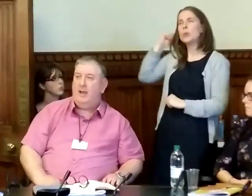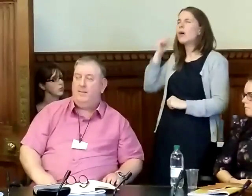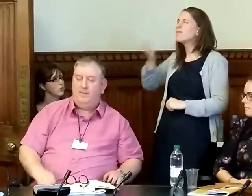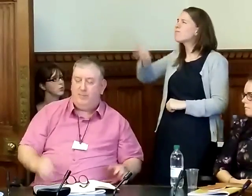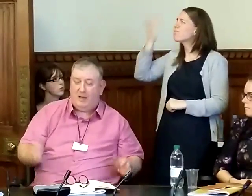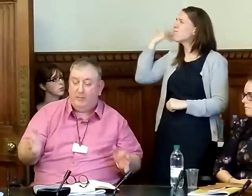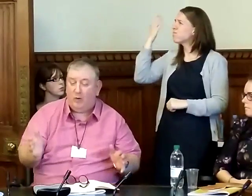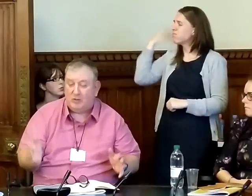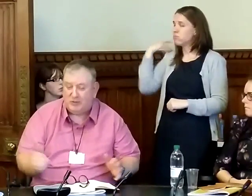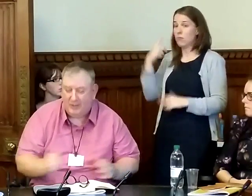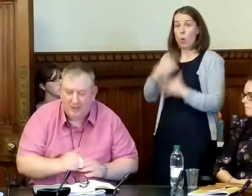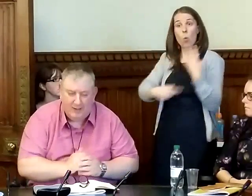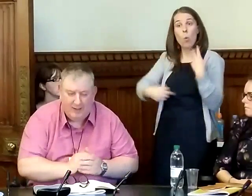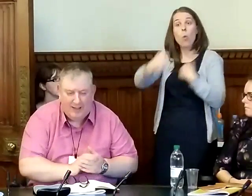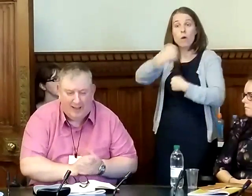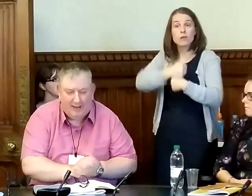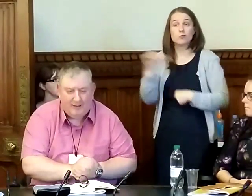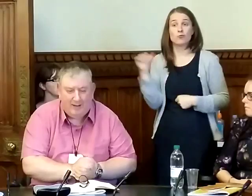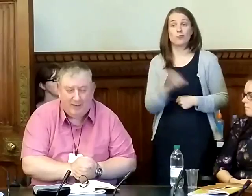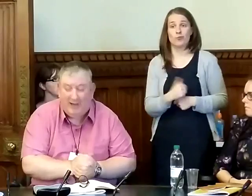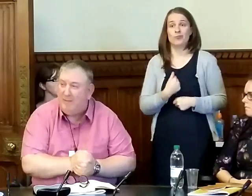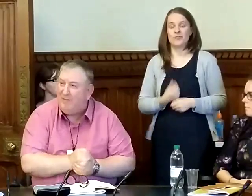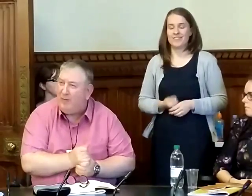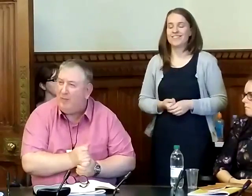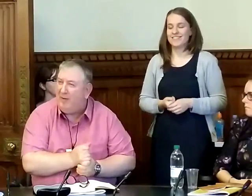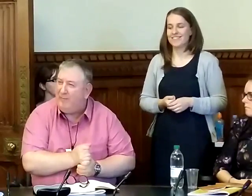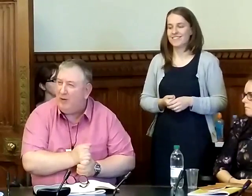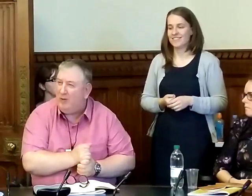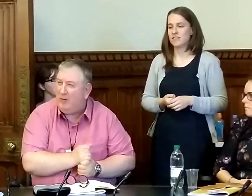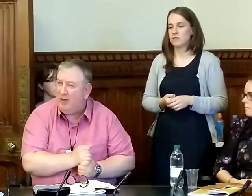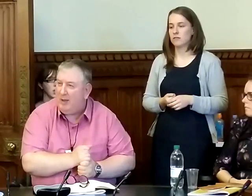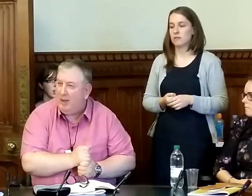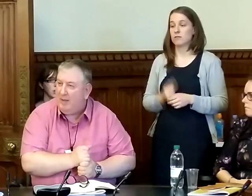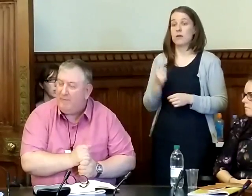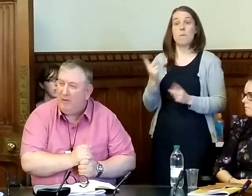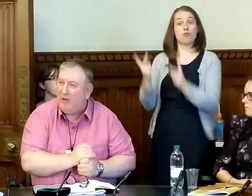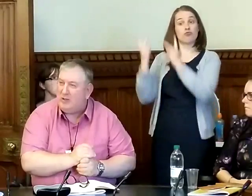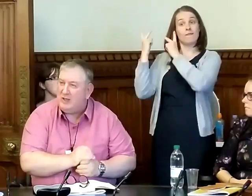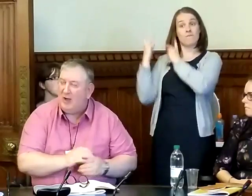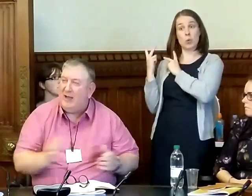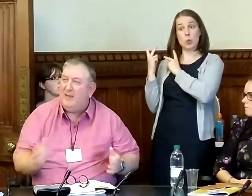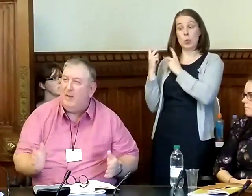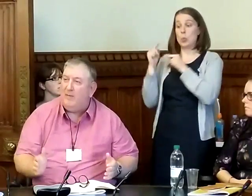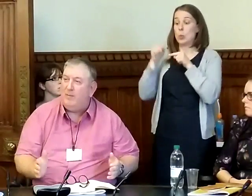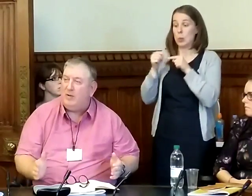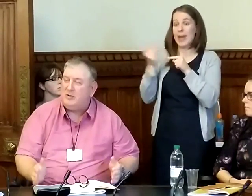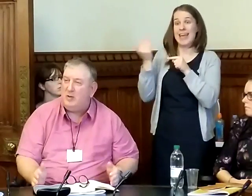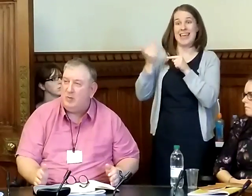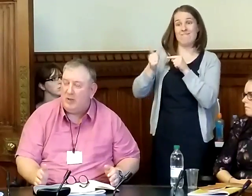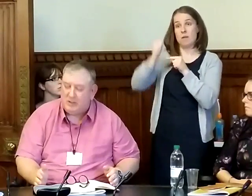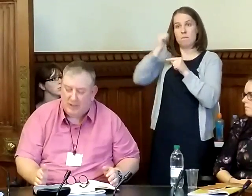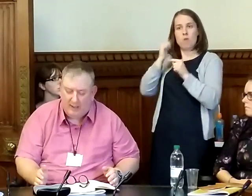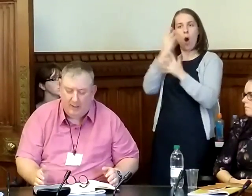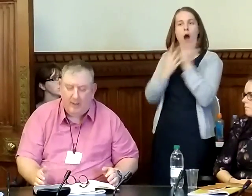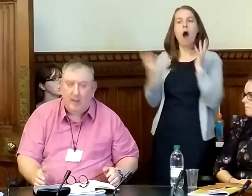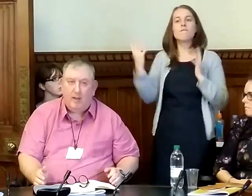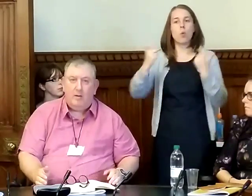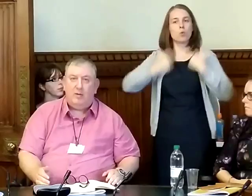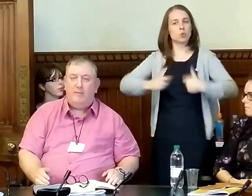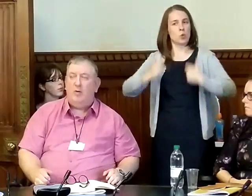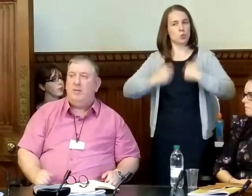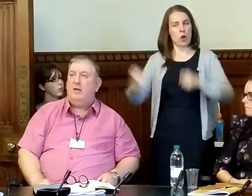back in the beginning of August. And the evening before my review, 4:30, I get an email from my social worker